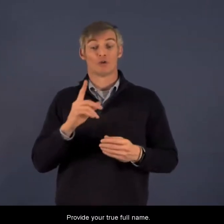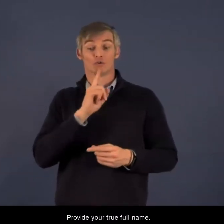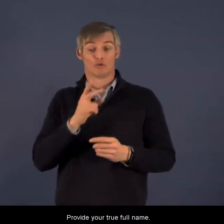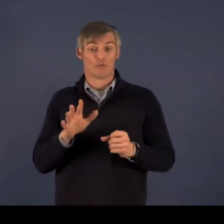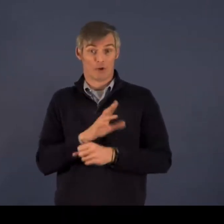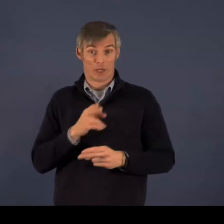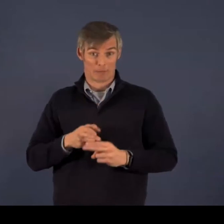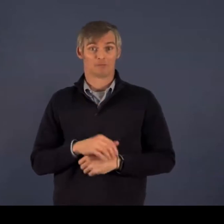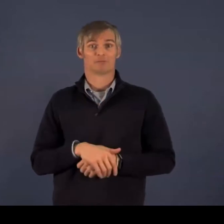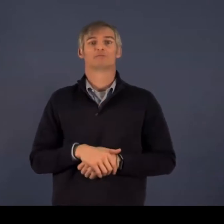name.